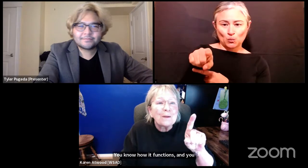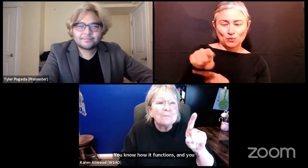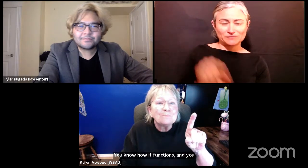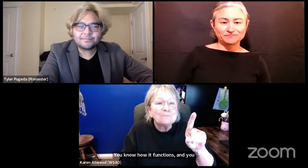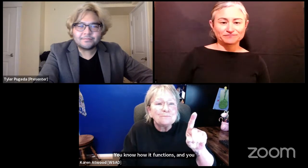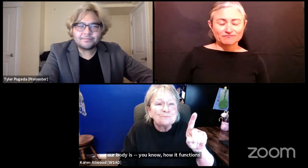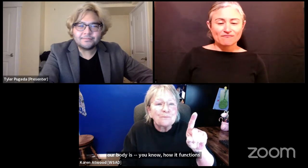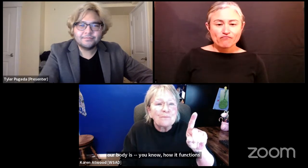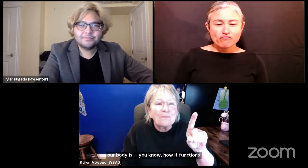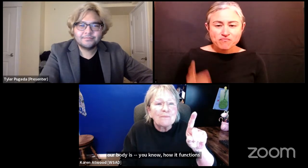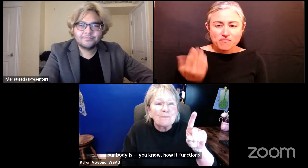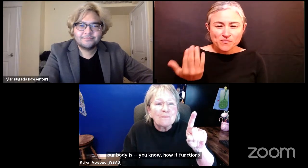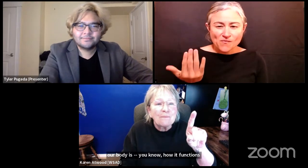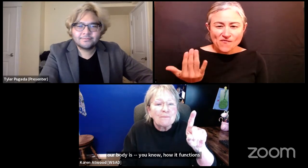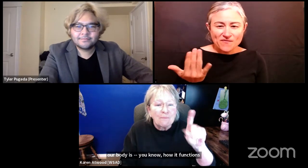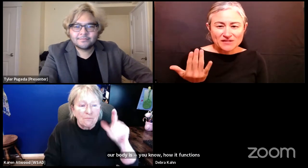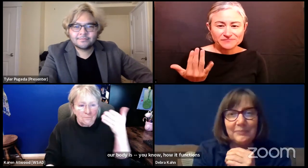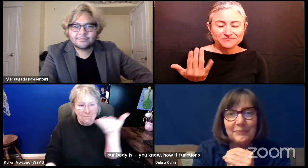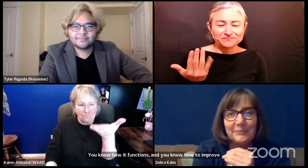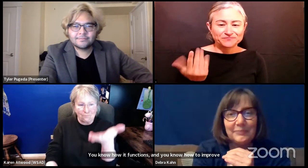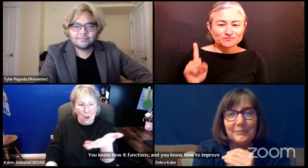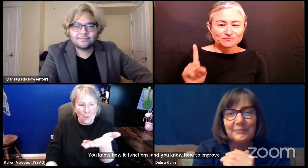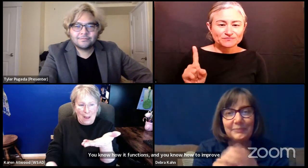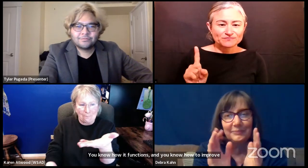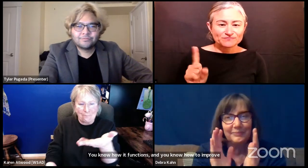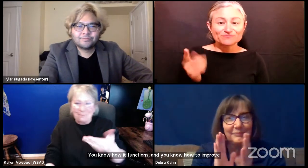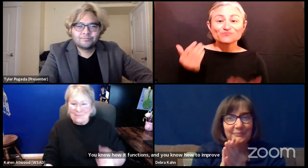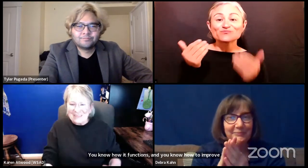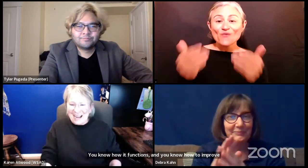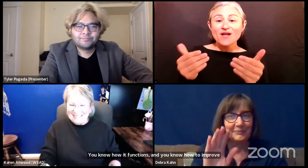you, Deborah. Just a moment.